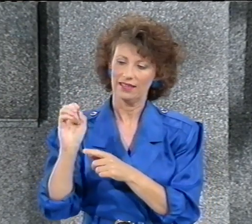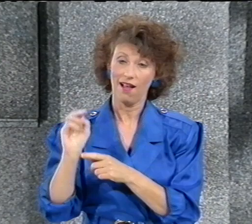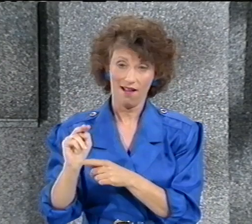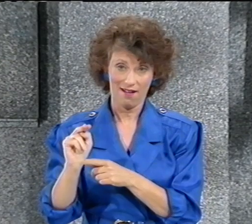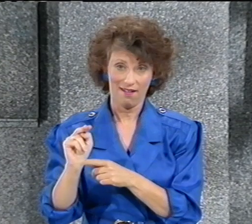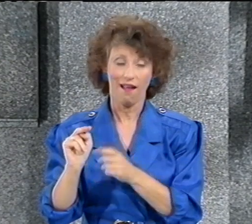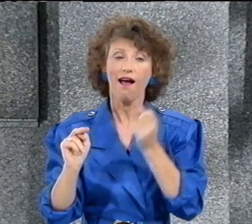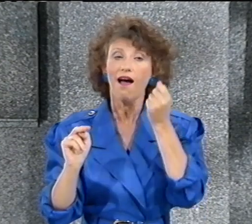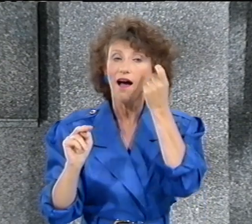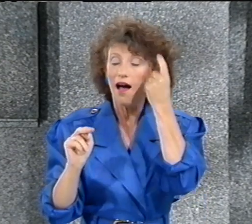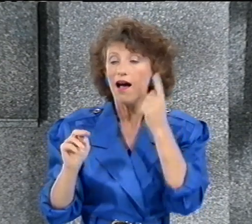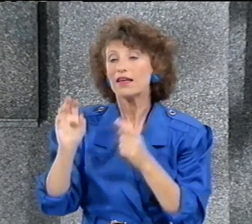Exxon.